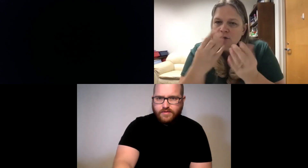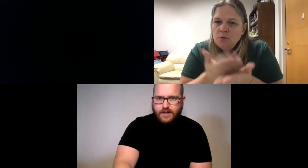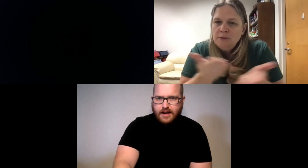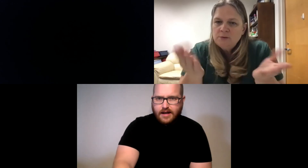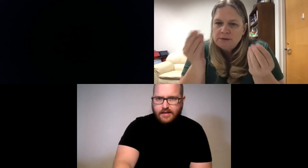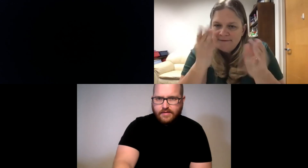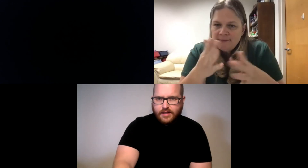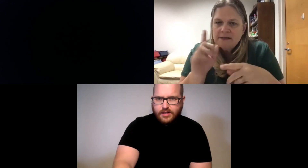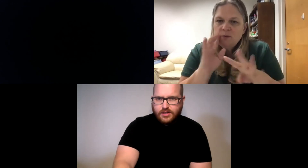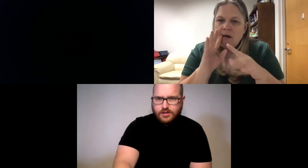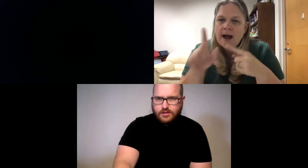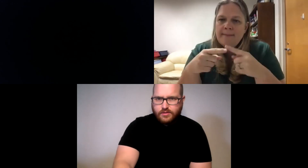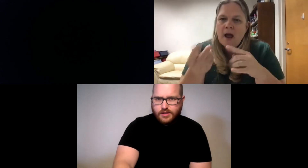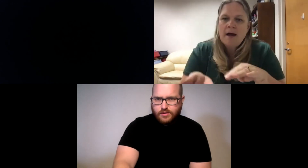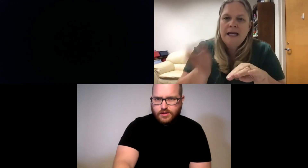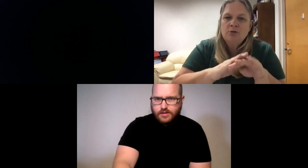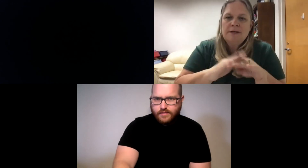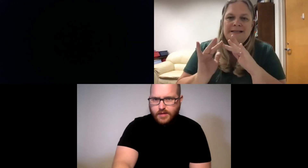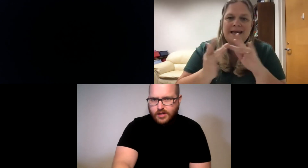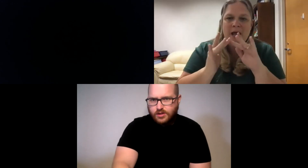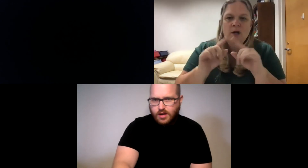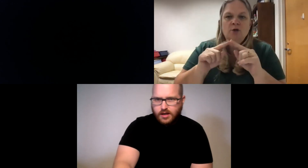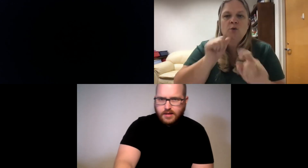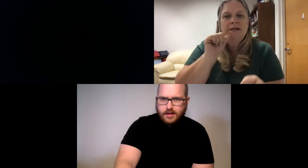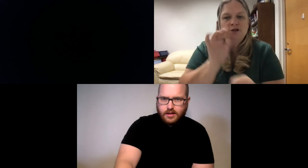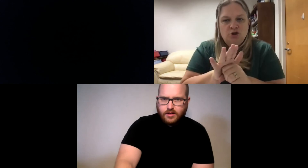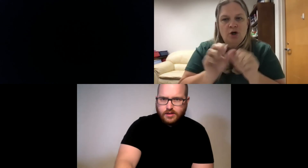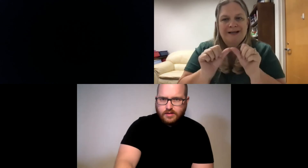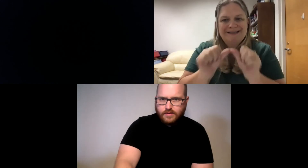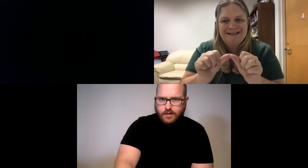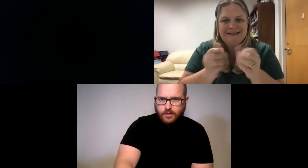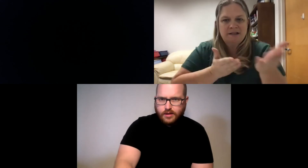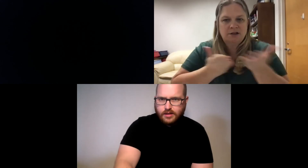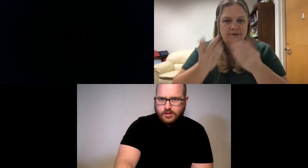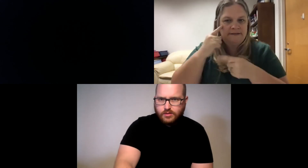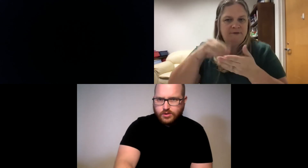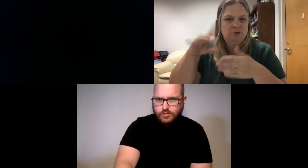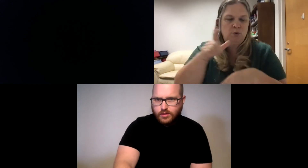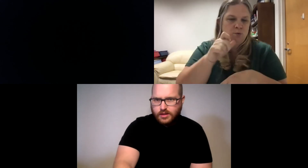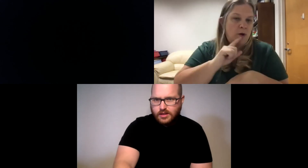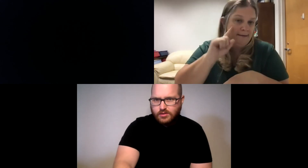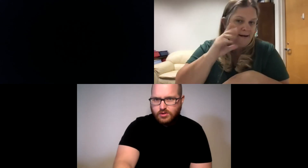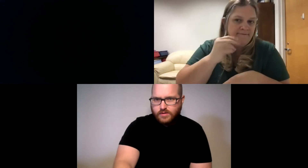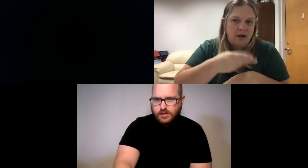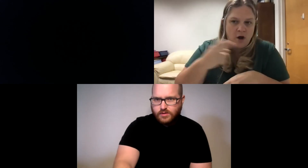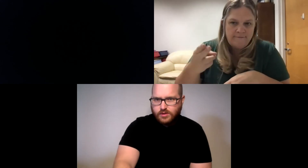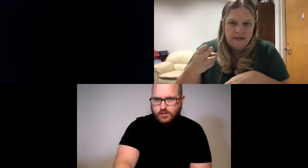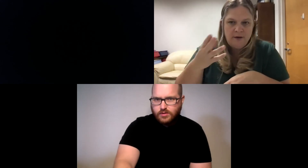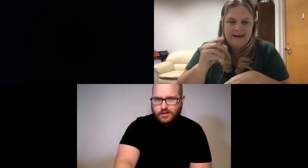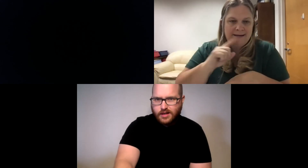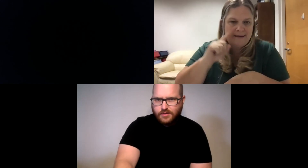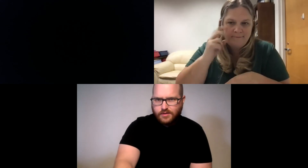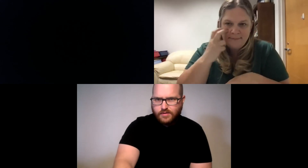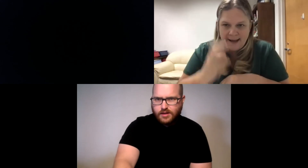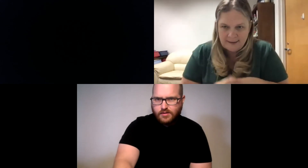Group 5, and additional resources information talking about an increase of networking to assure continued services for students who